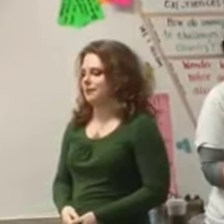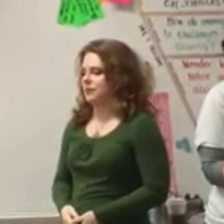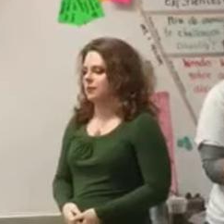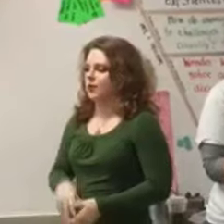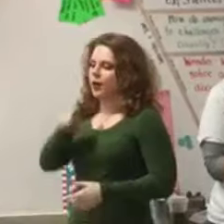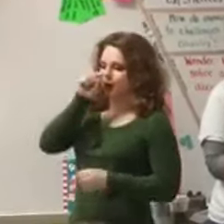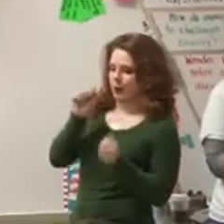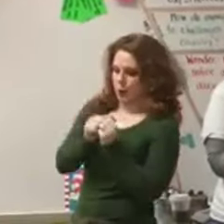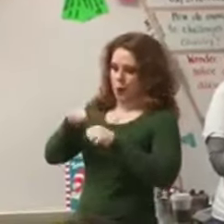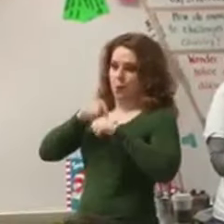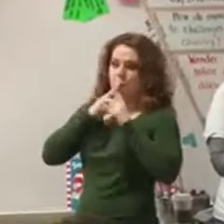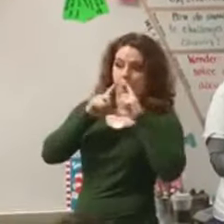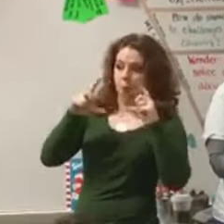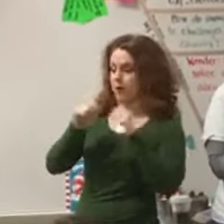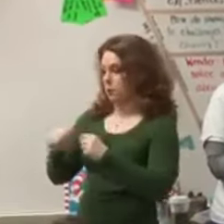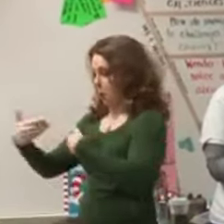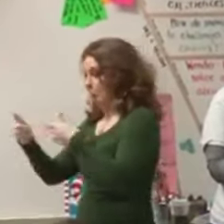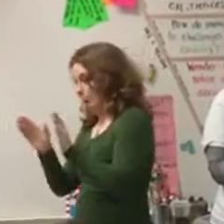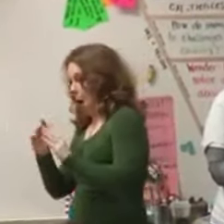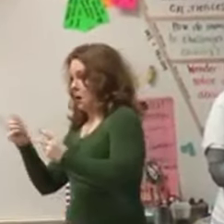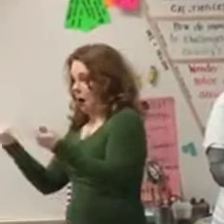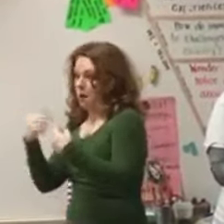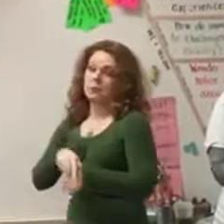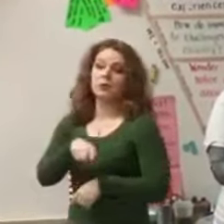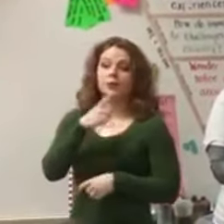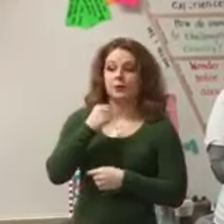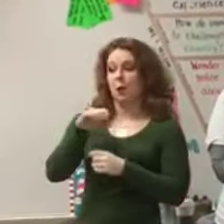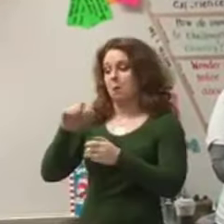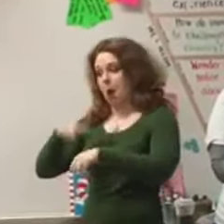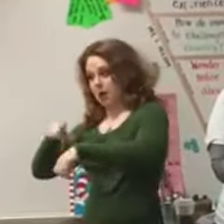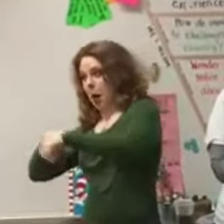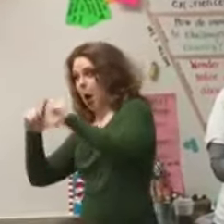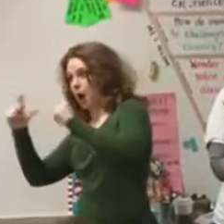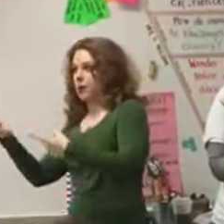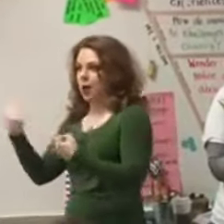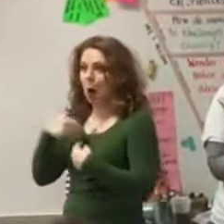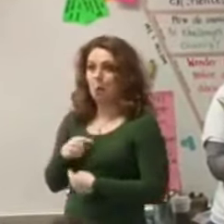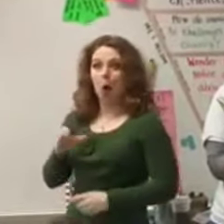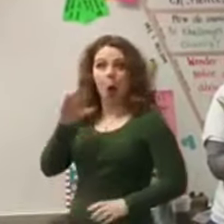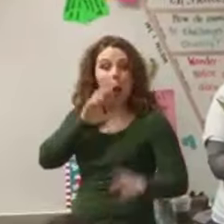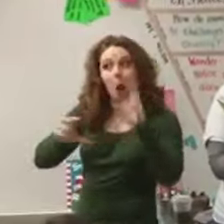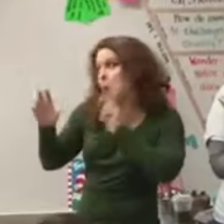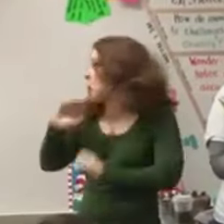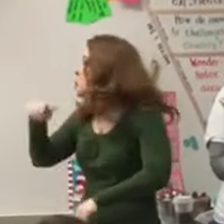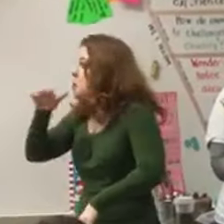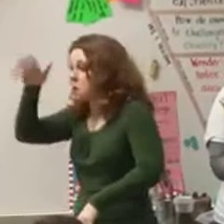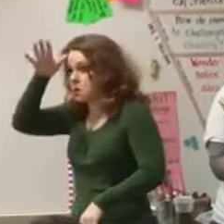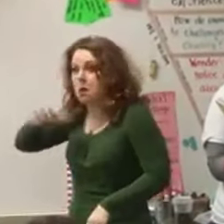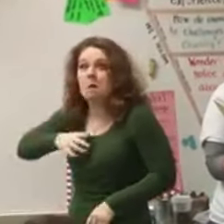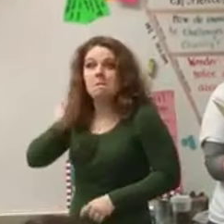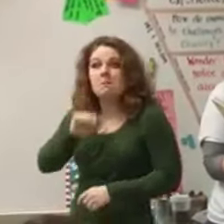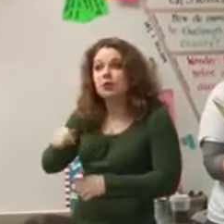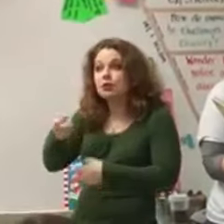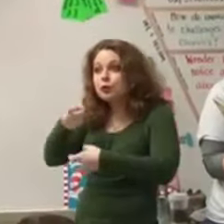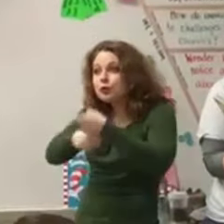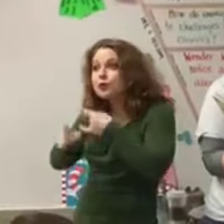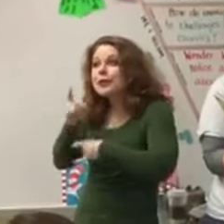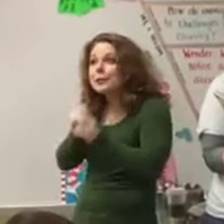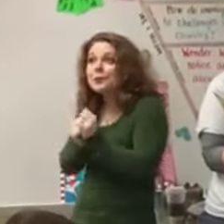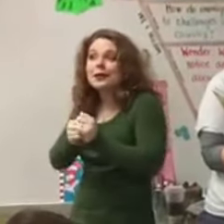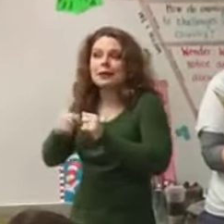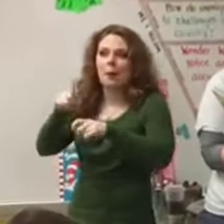Chicks with bricks come, chicks with blocks come, chicks with bricks and blocks and clocks come. Look, sir, Mr. Knock, sir, let's do tricks with bricks